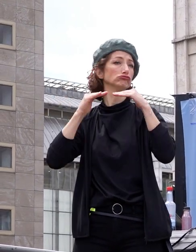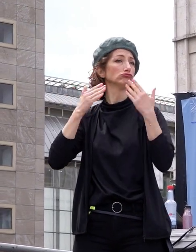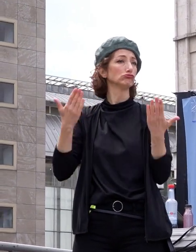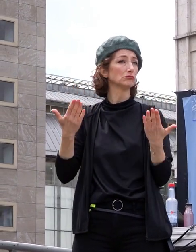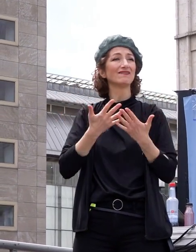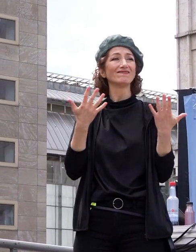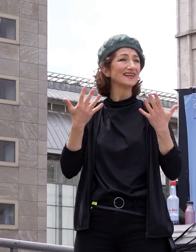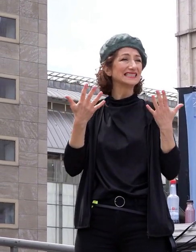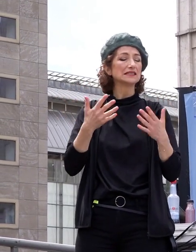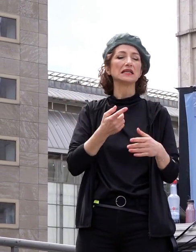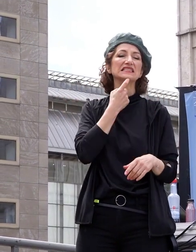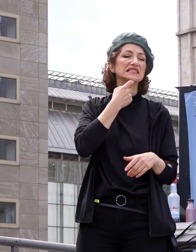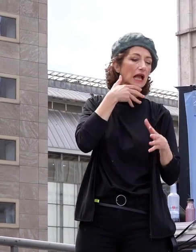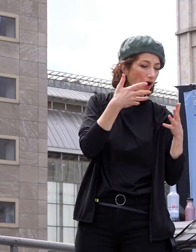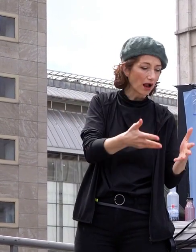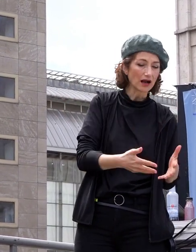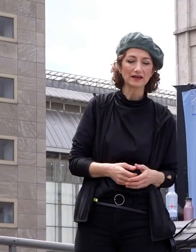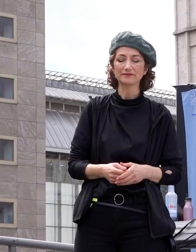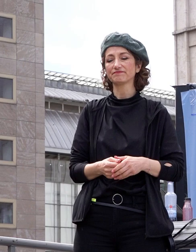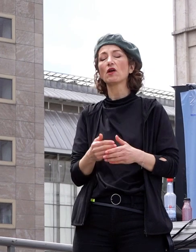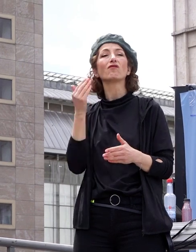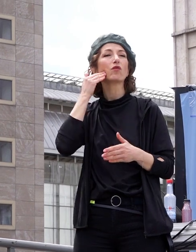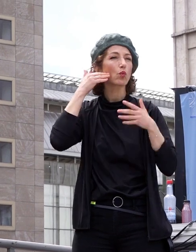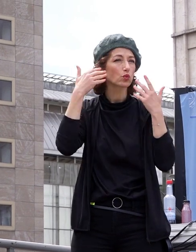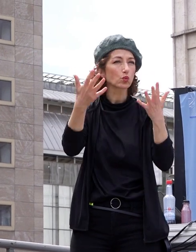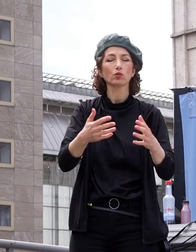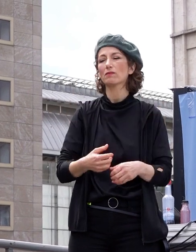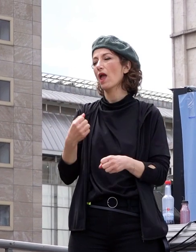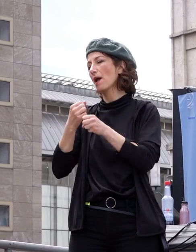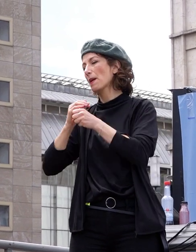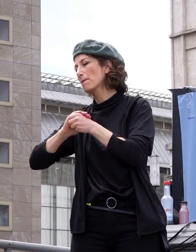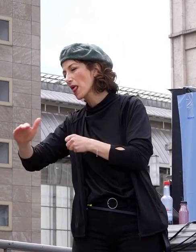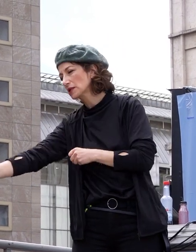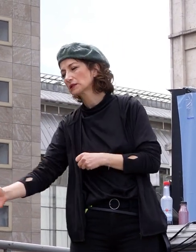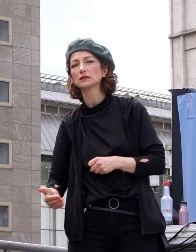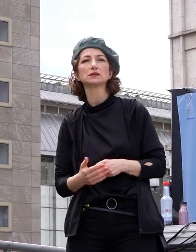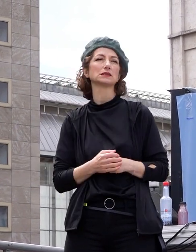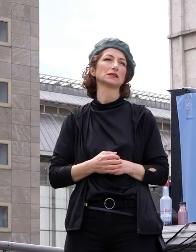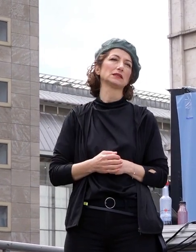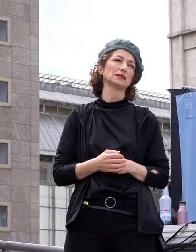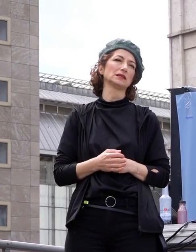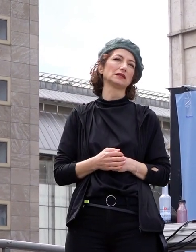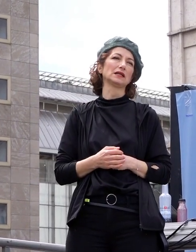in employment, and in education.